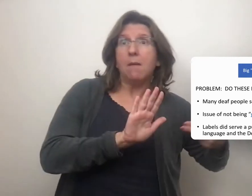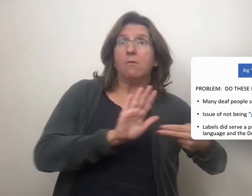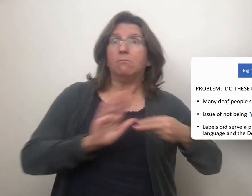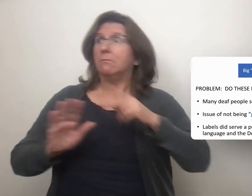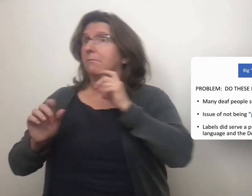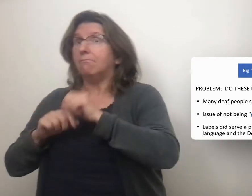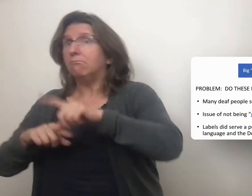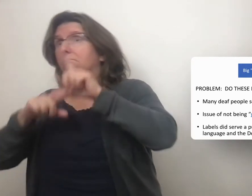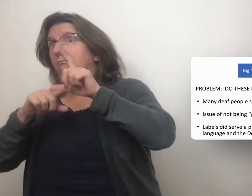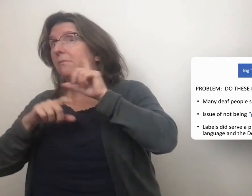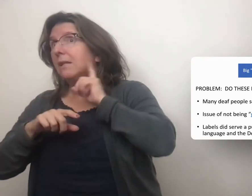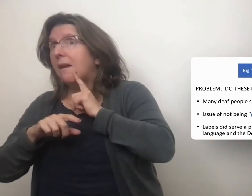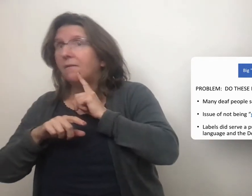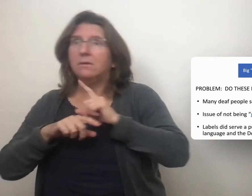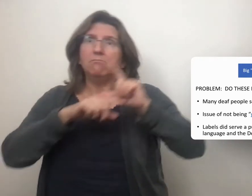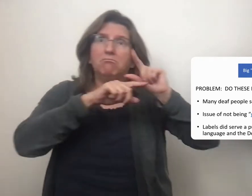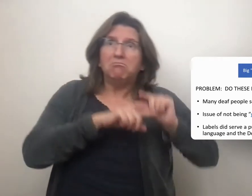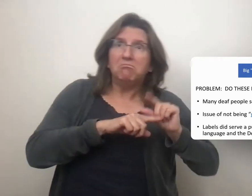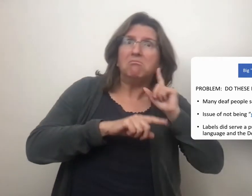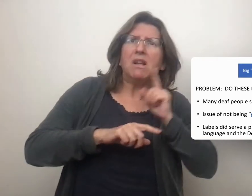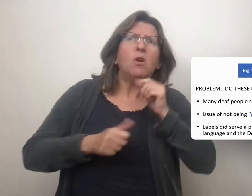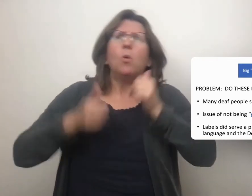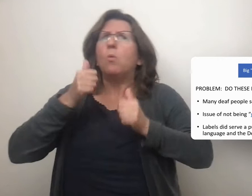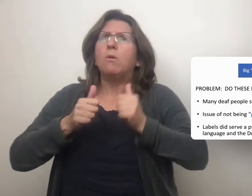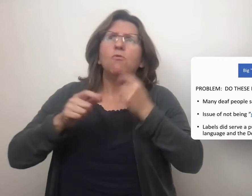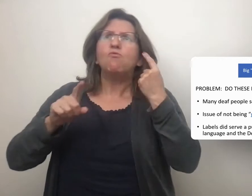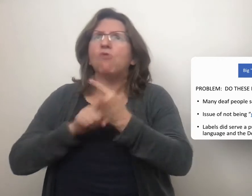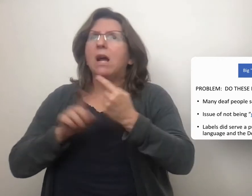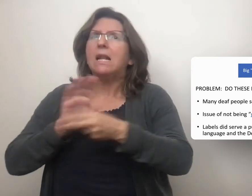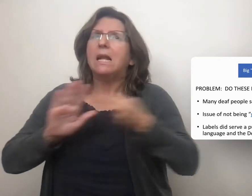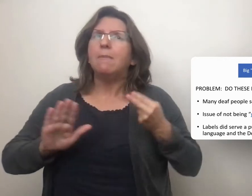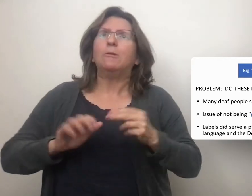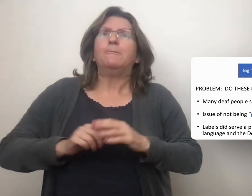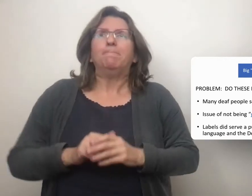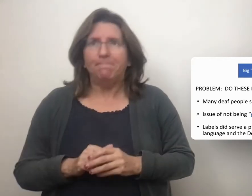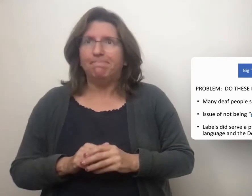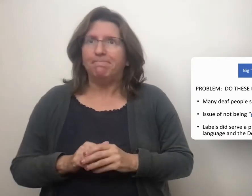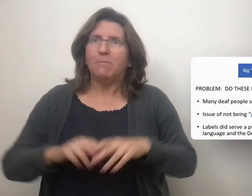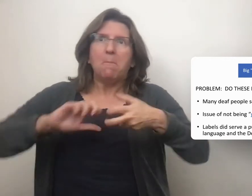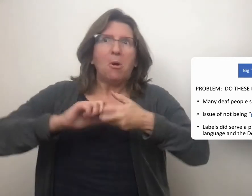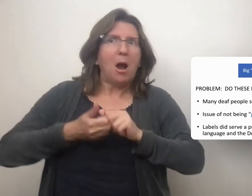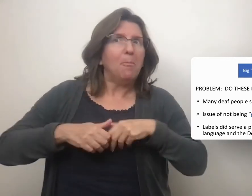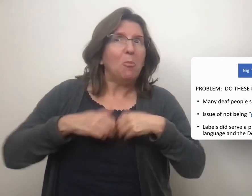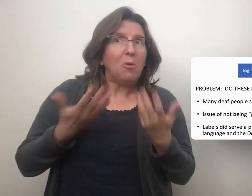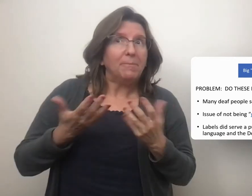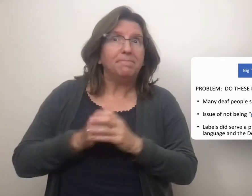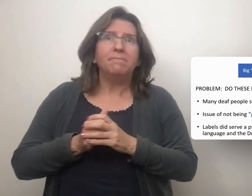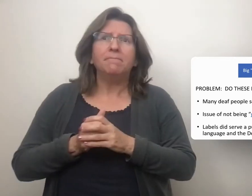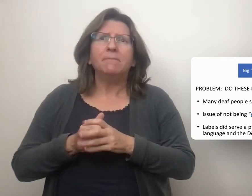Since these big D deaf and little d deaf labels were introduced, the problem became apparent that